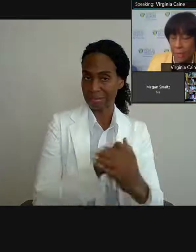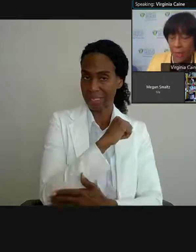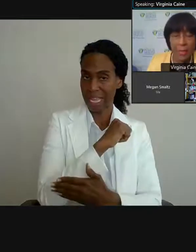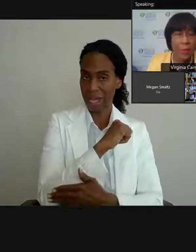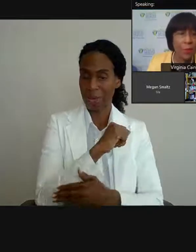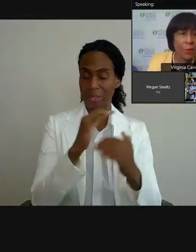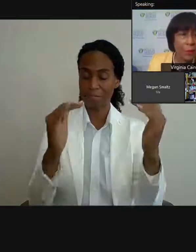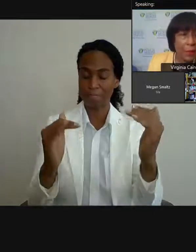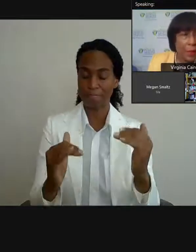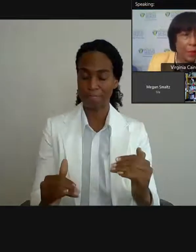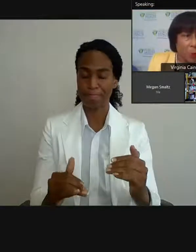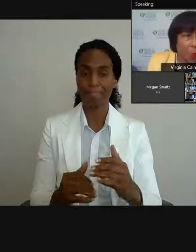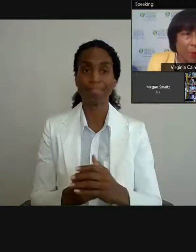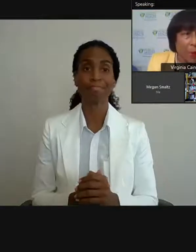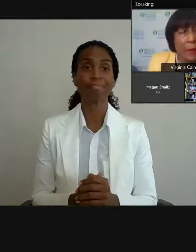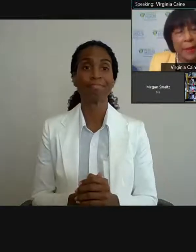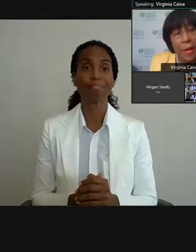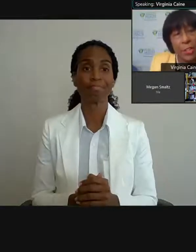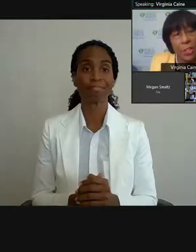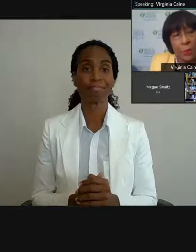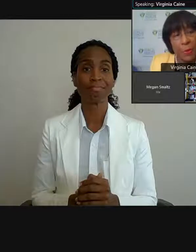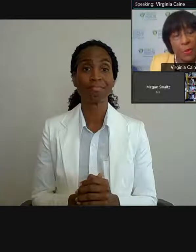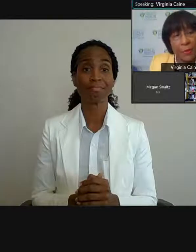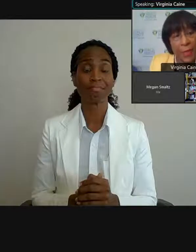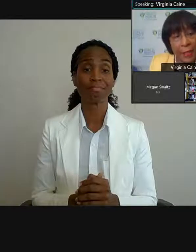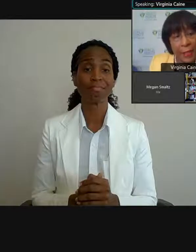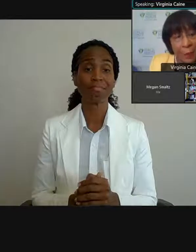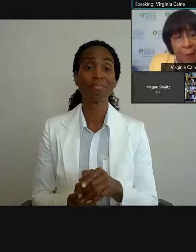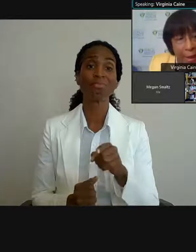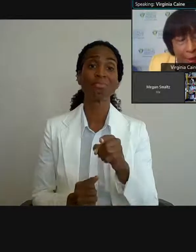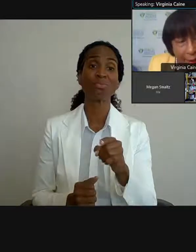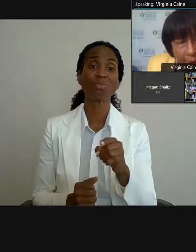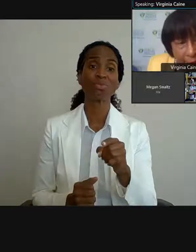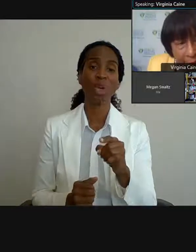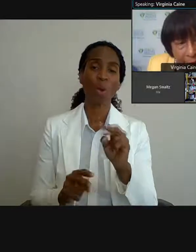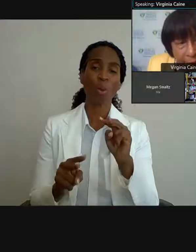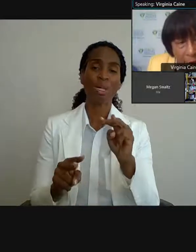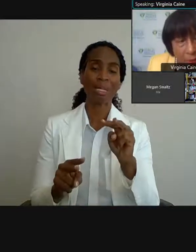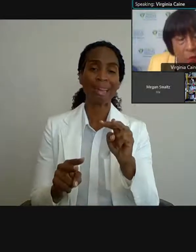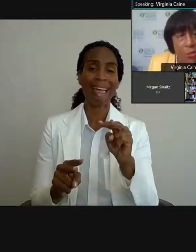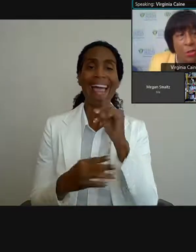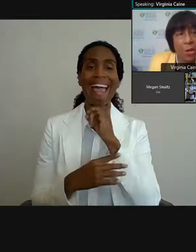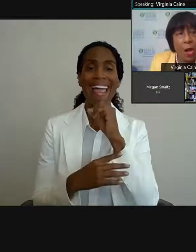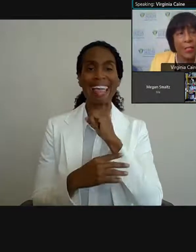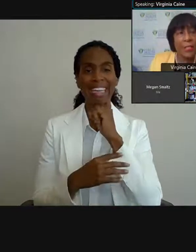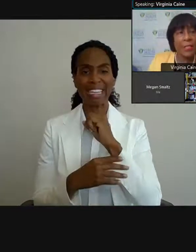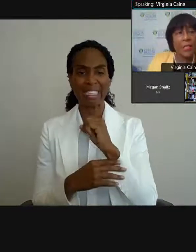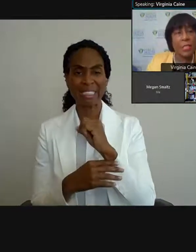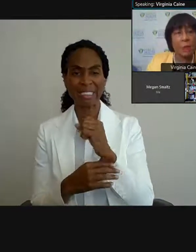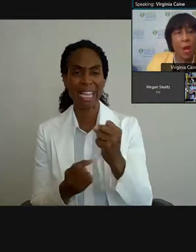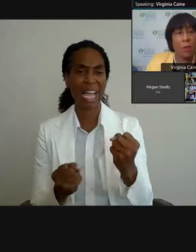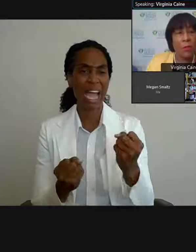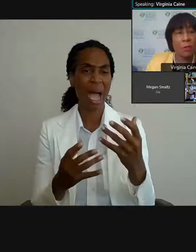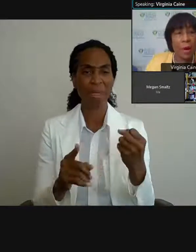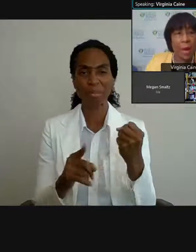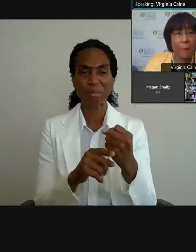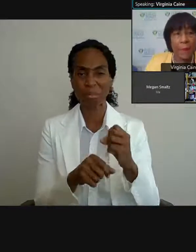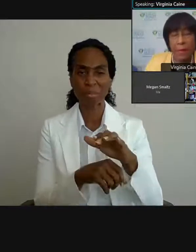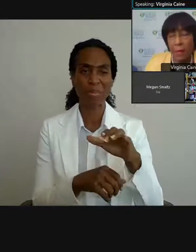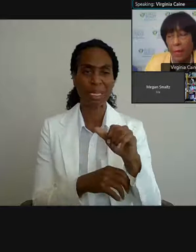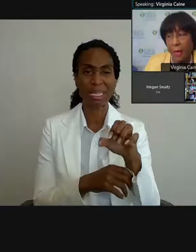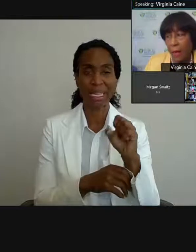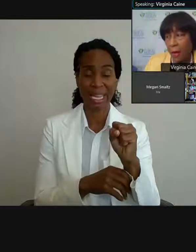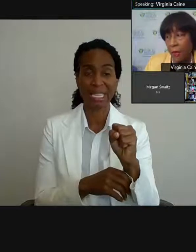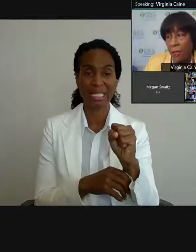Now we continue. When we look at our distribution of cases by age, we're starting to see a smaller